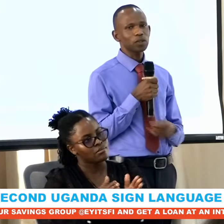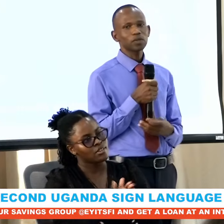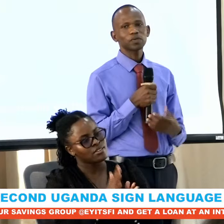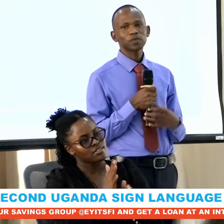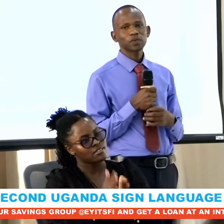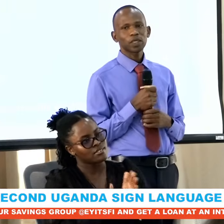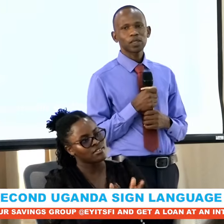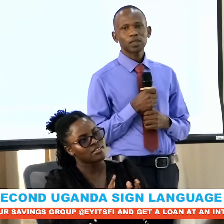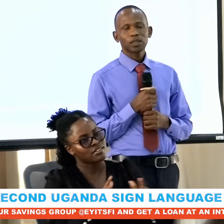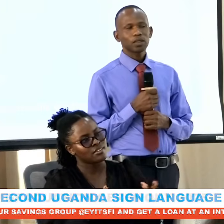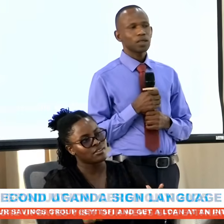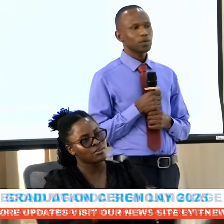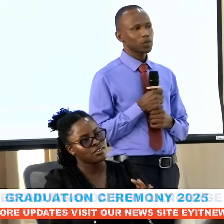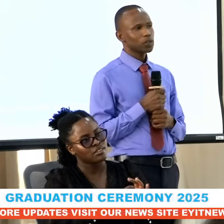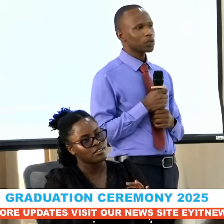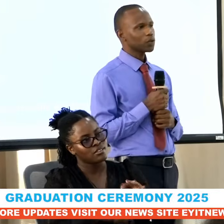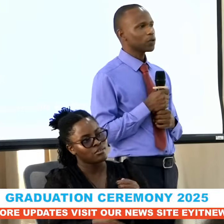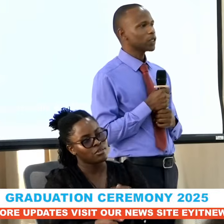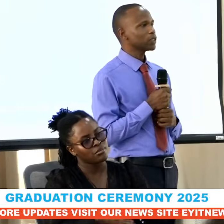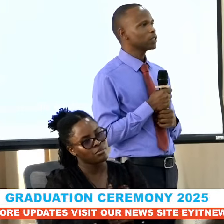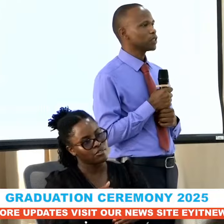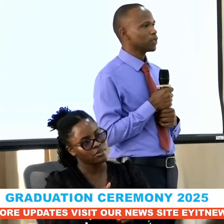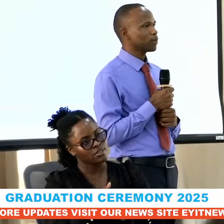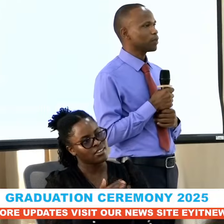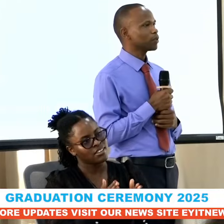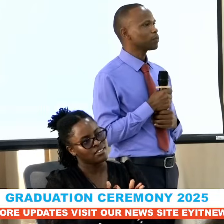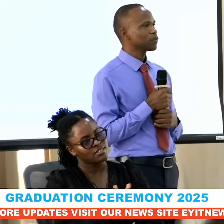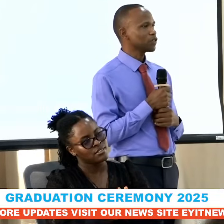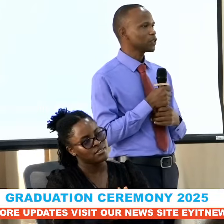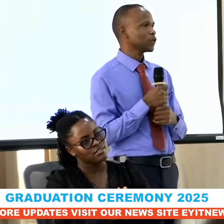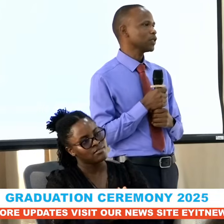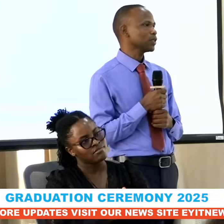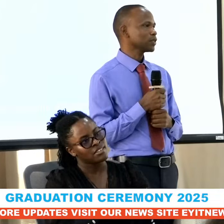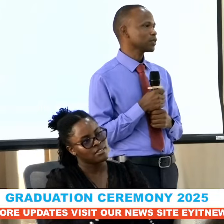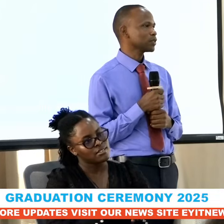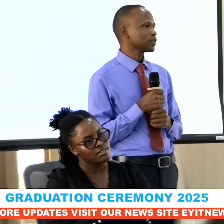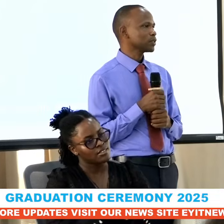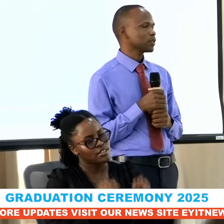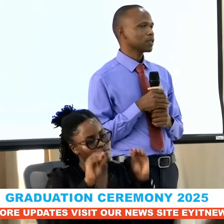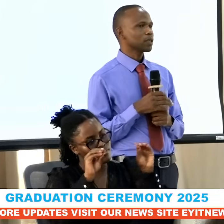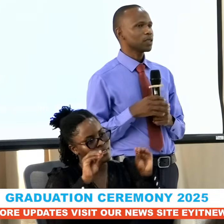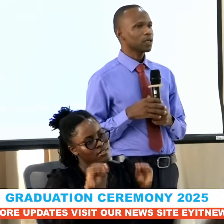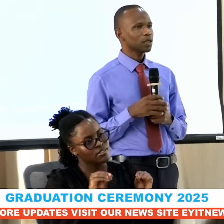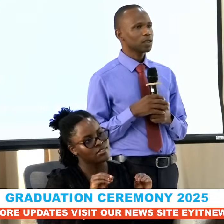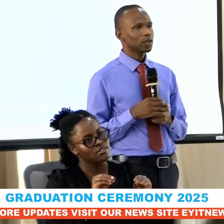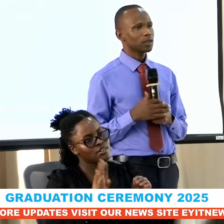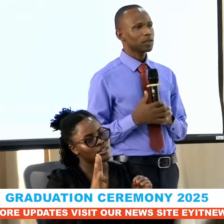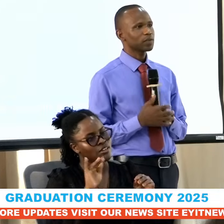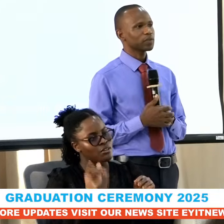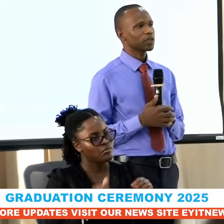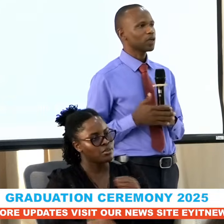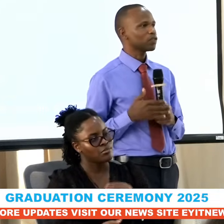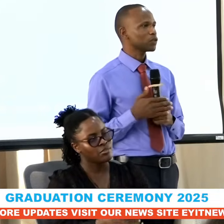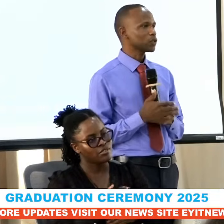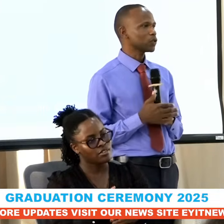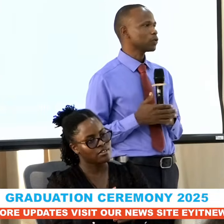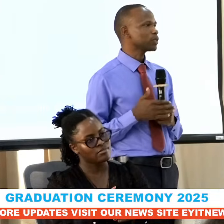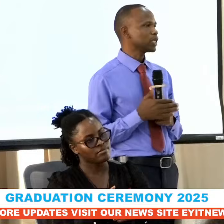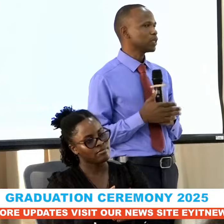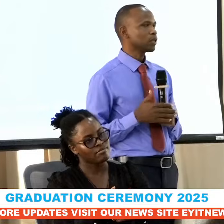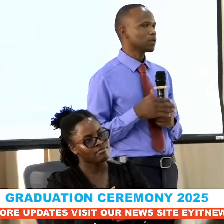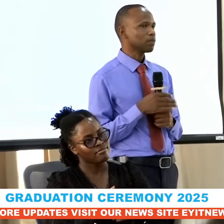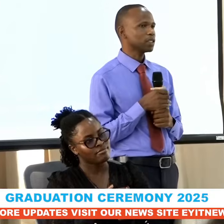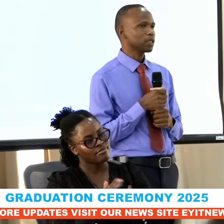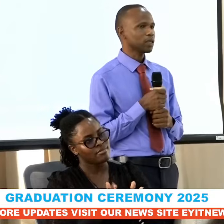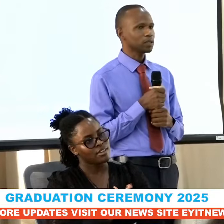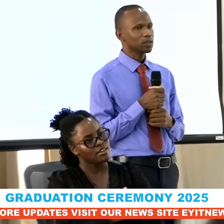profession. I'm also a teacher by profession, and I've also